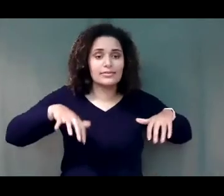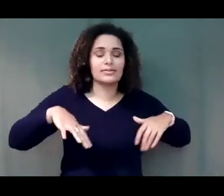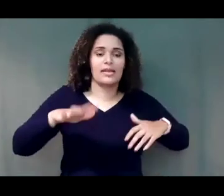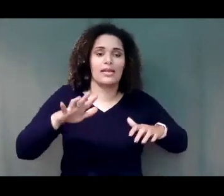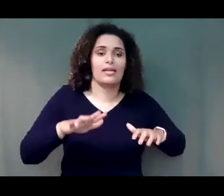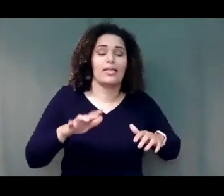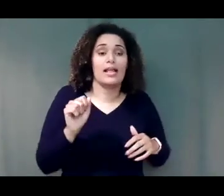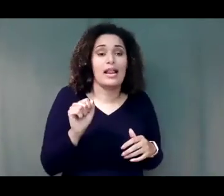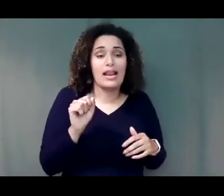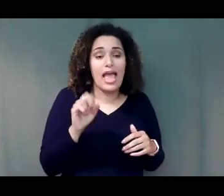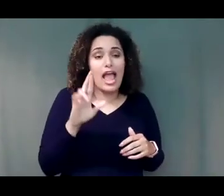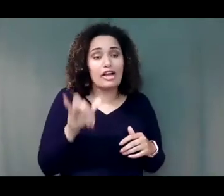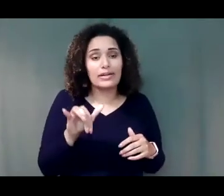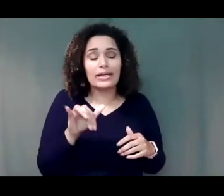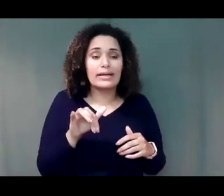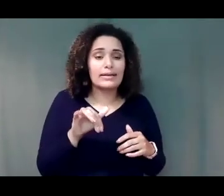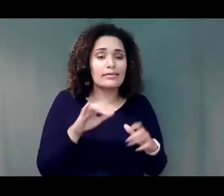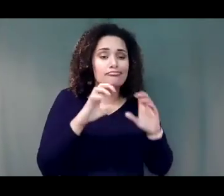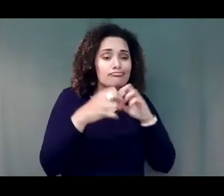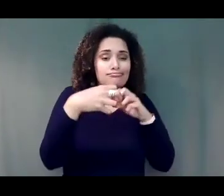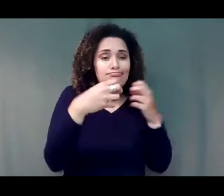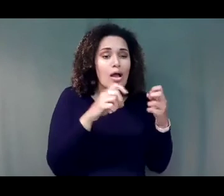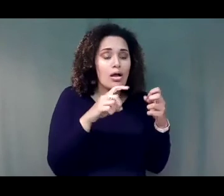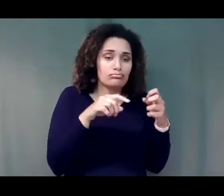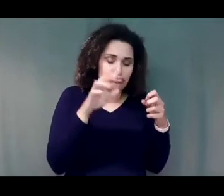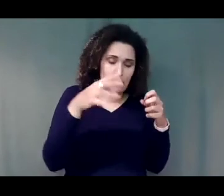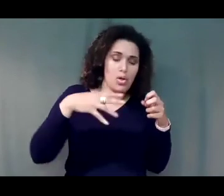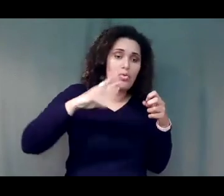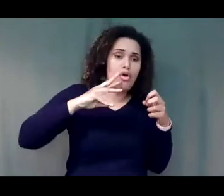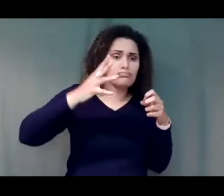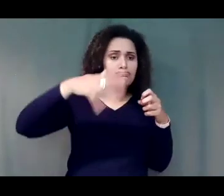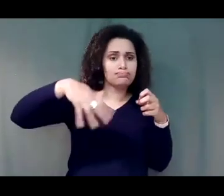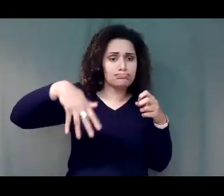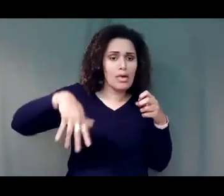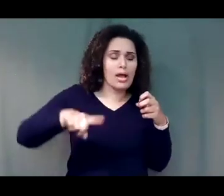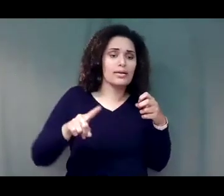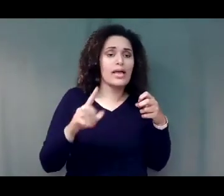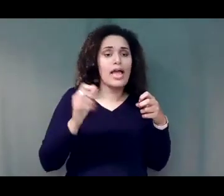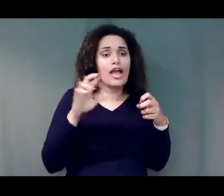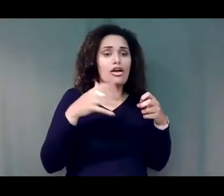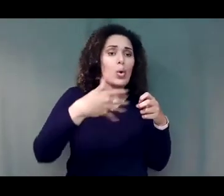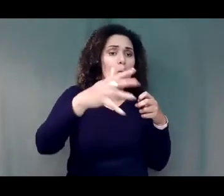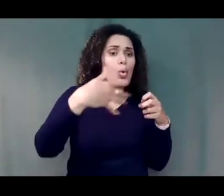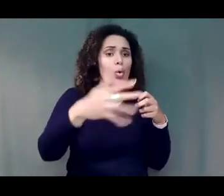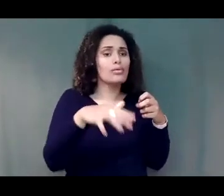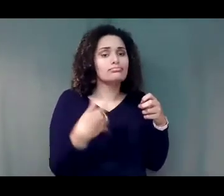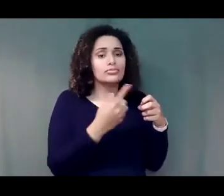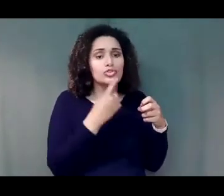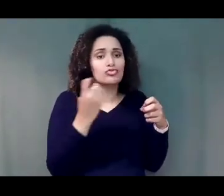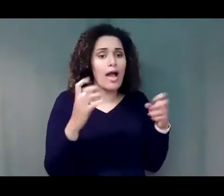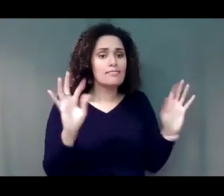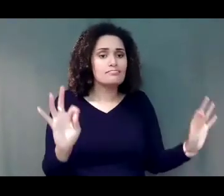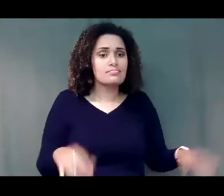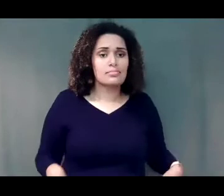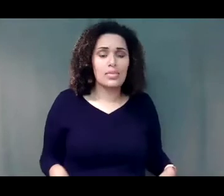airy cluster like an Albarino, that the rain just runs off the side, the air gets in, it dries everything out. If perchance one berry